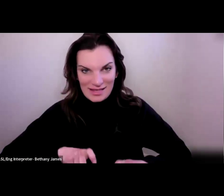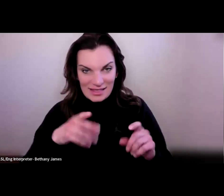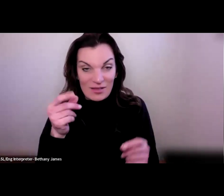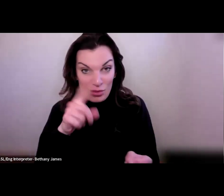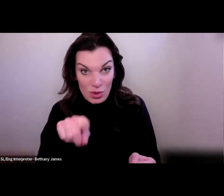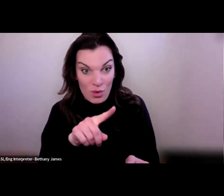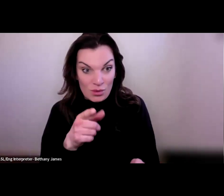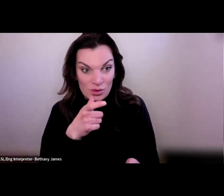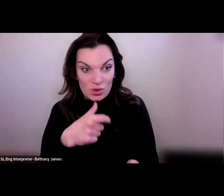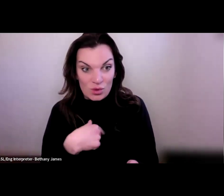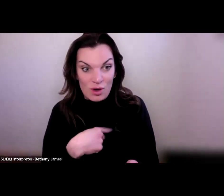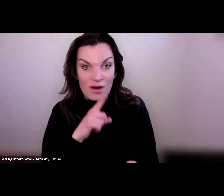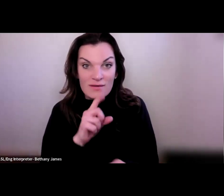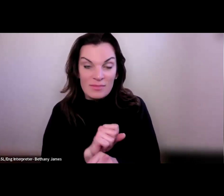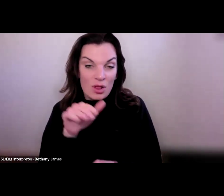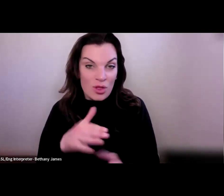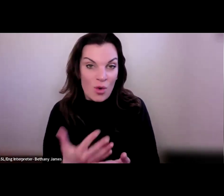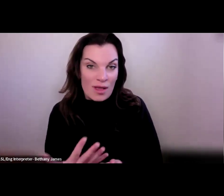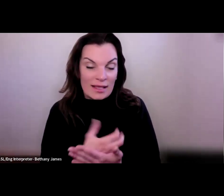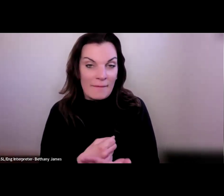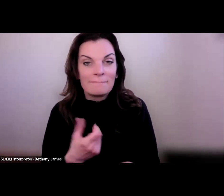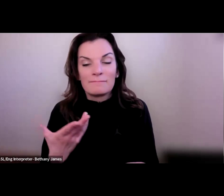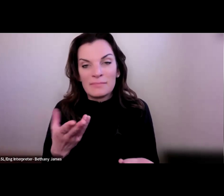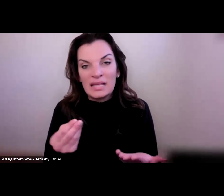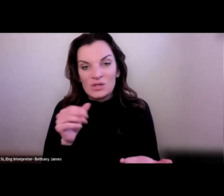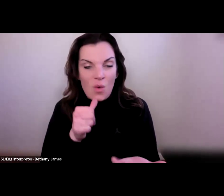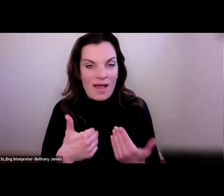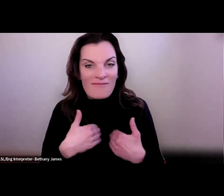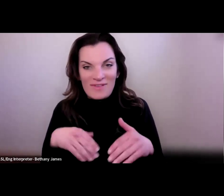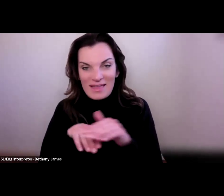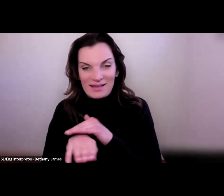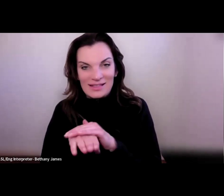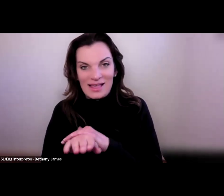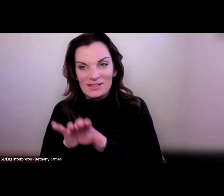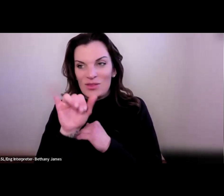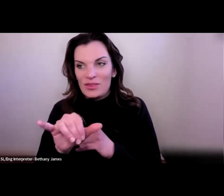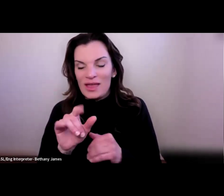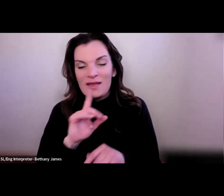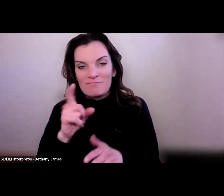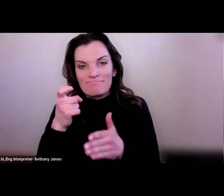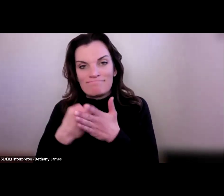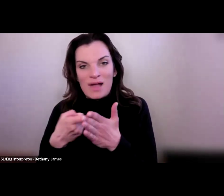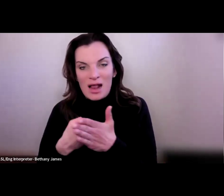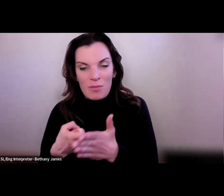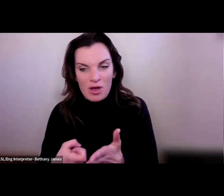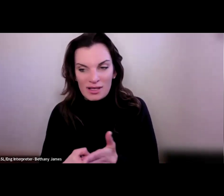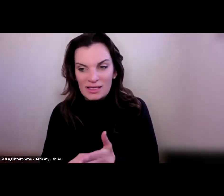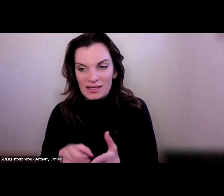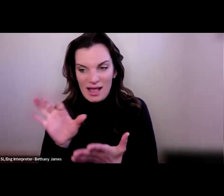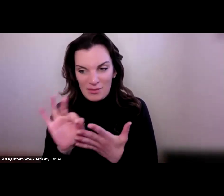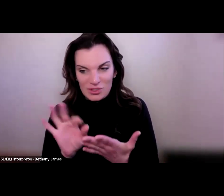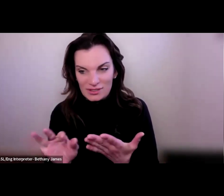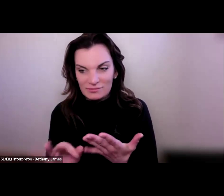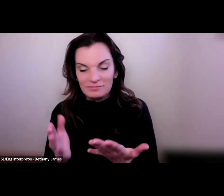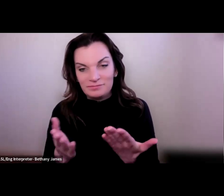those of us who are very low income now and who don't have access to some of the out-of-pocket options that